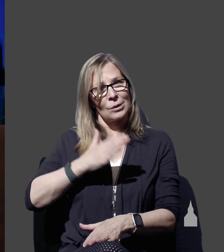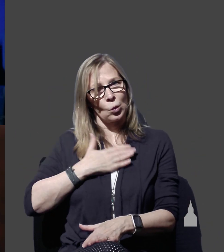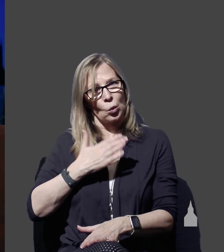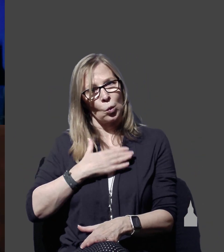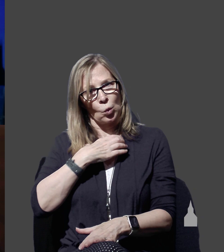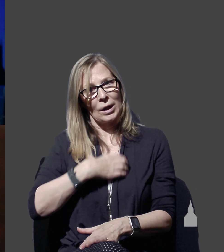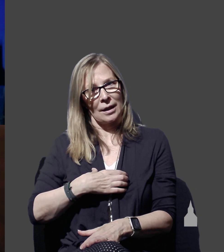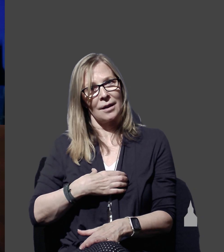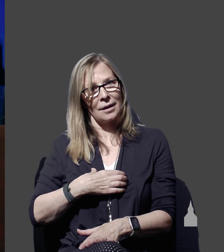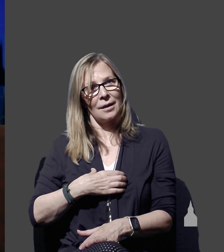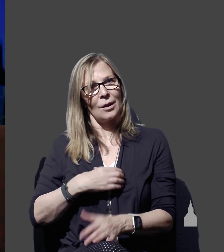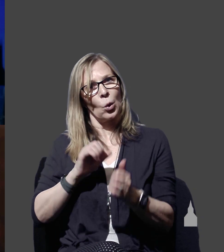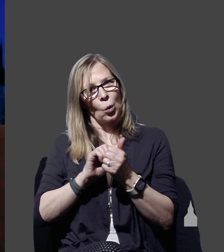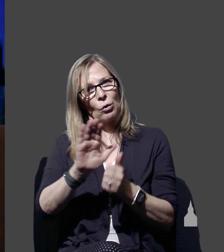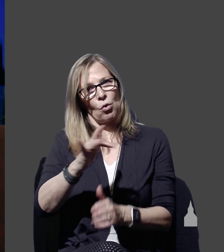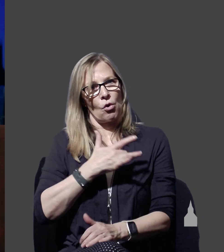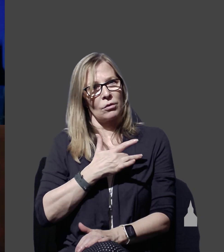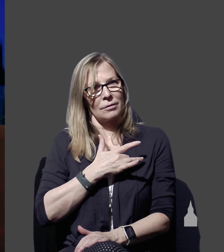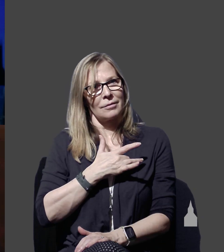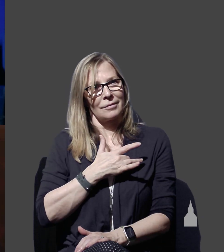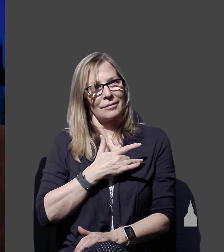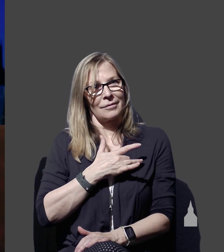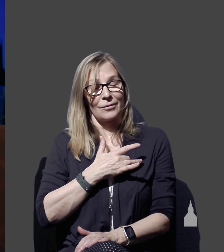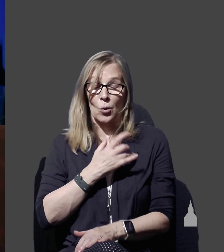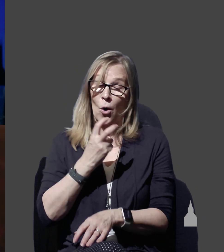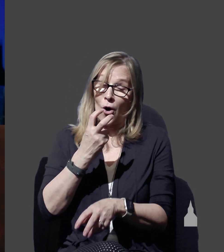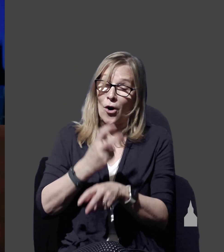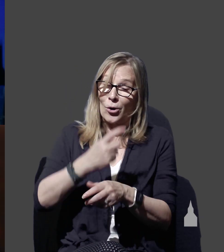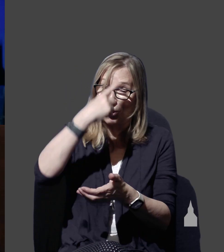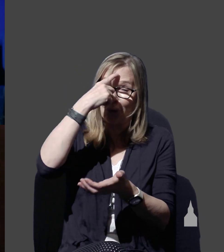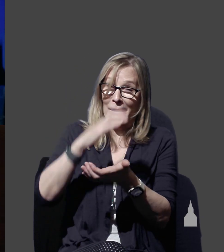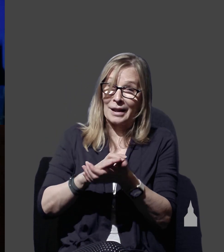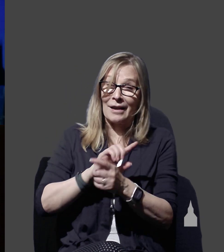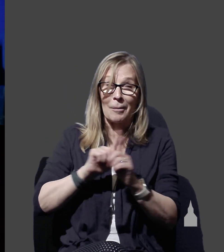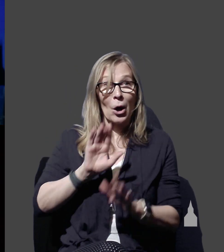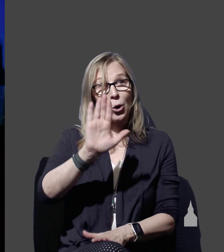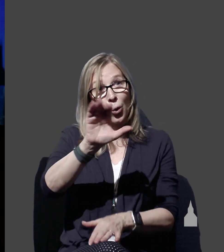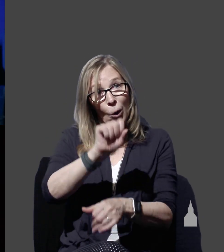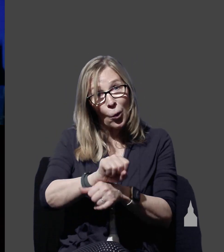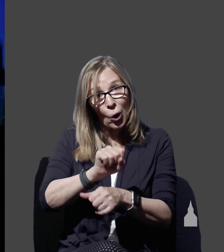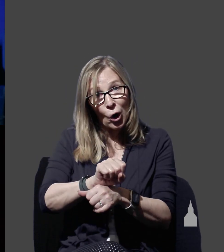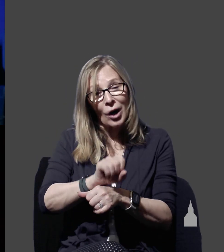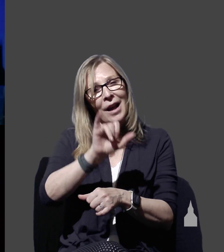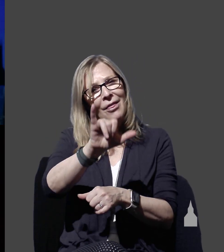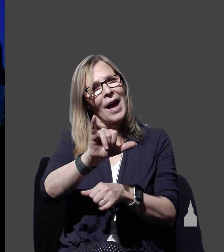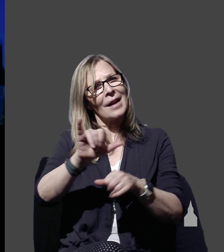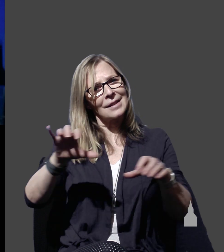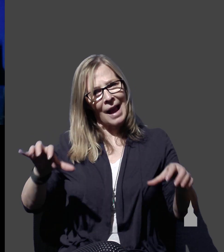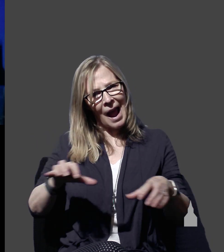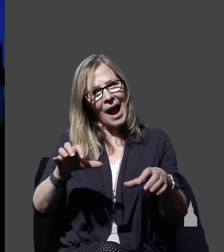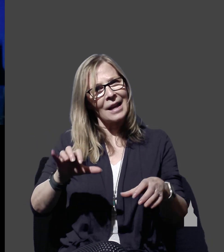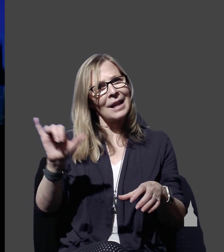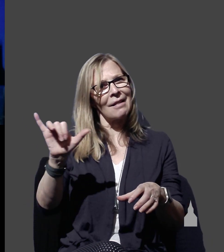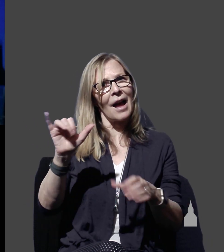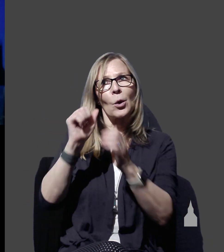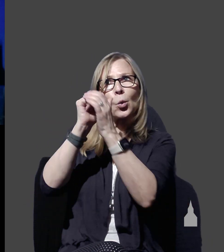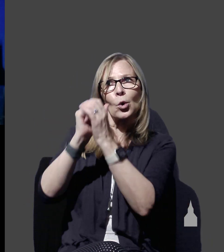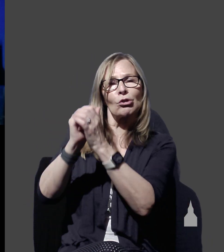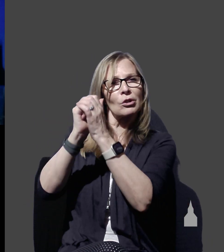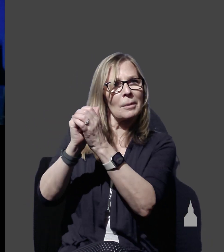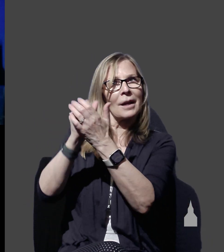As hard as it is to believe, your work is an act of worship to the God you